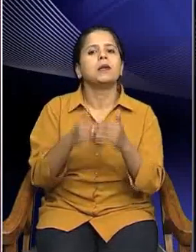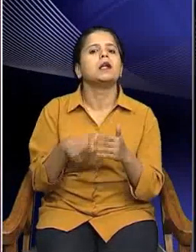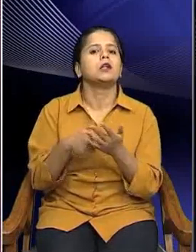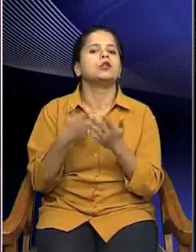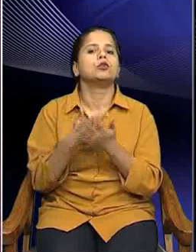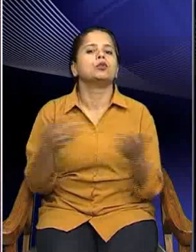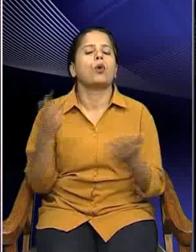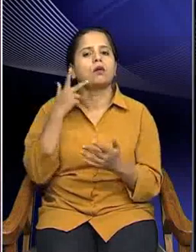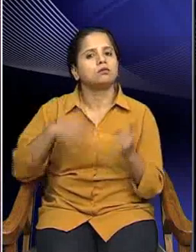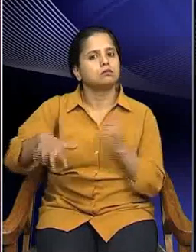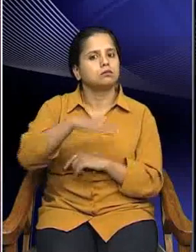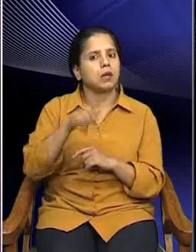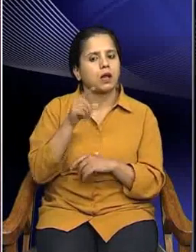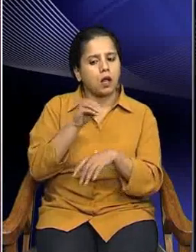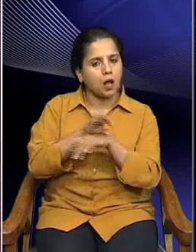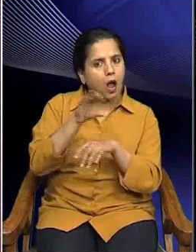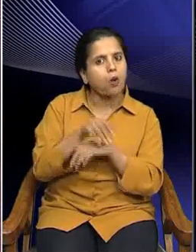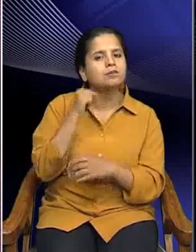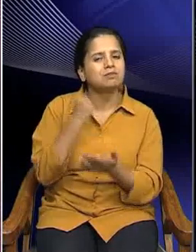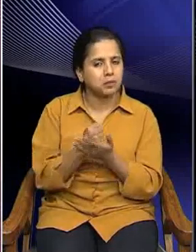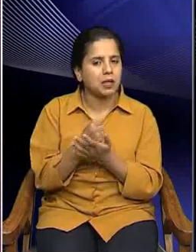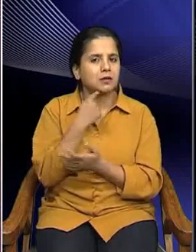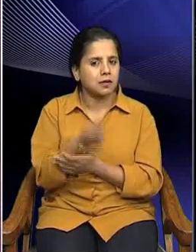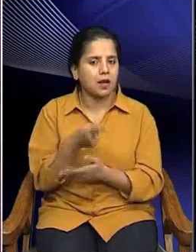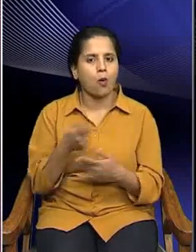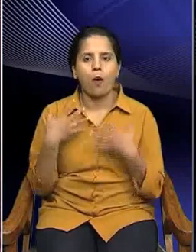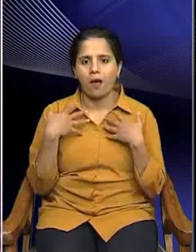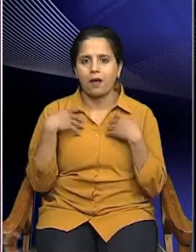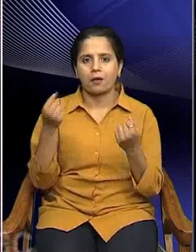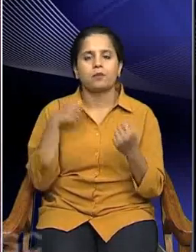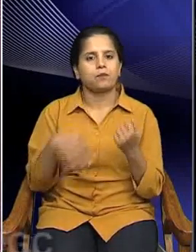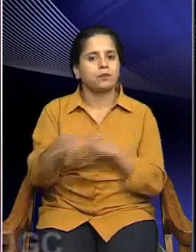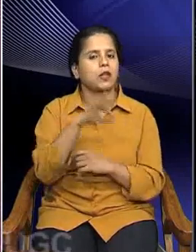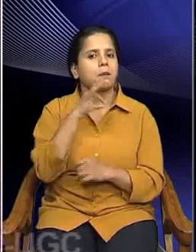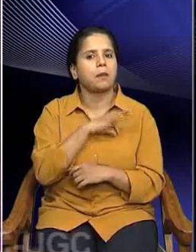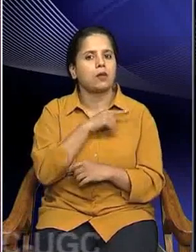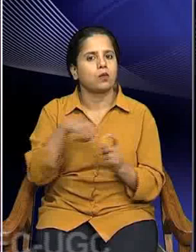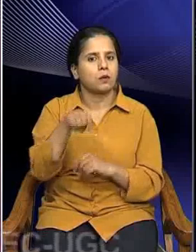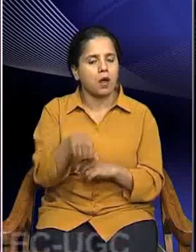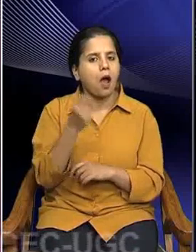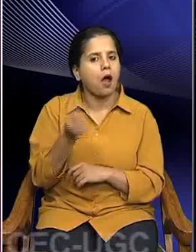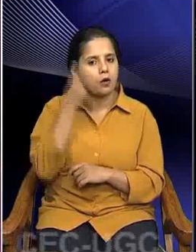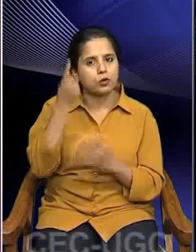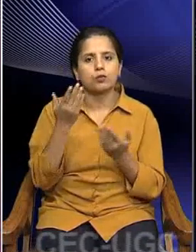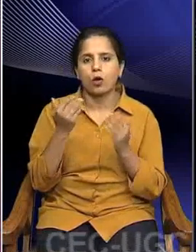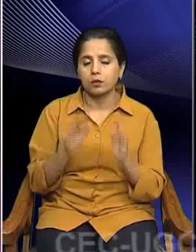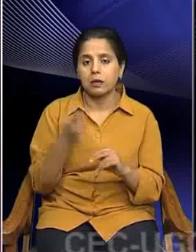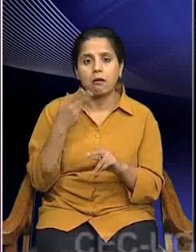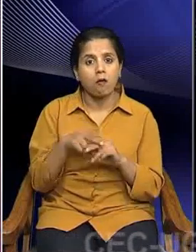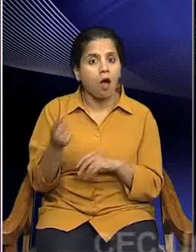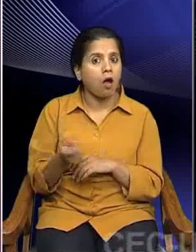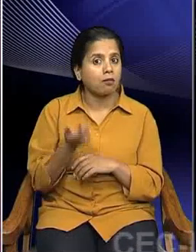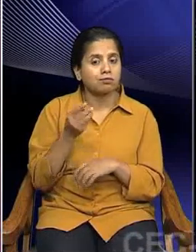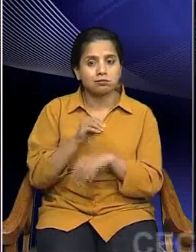in the area of counseling, so that healthy spacing and its benefit can be understood. Otherwise,